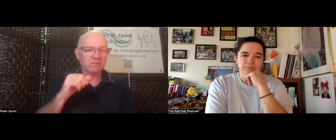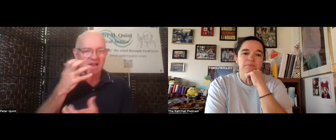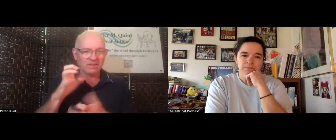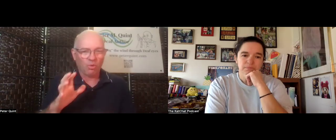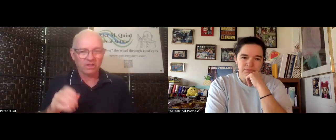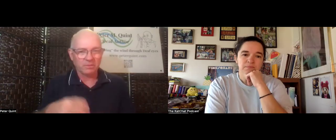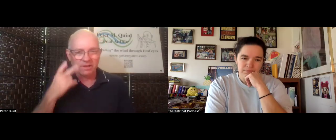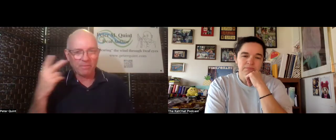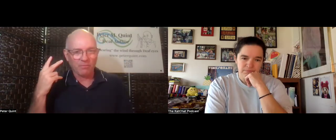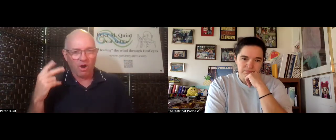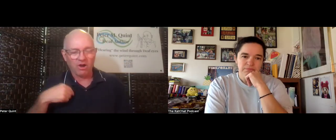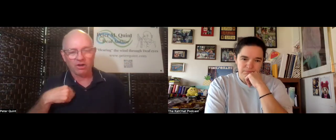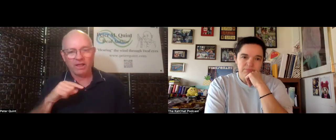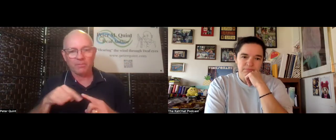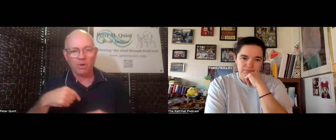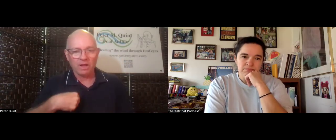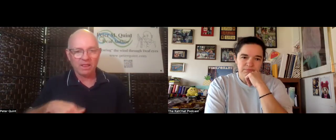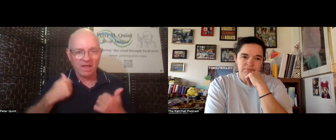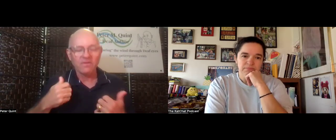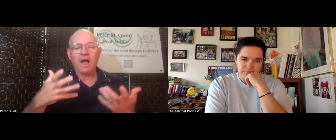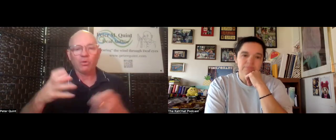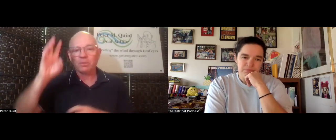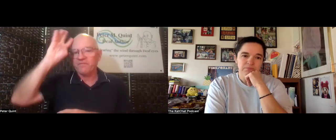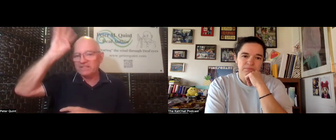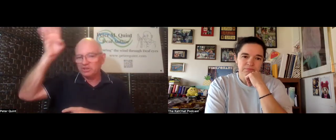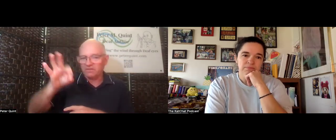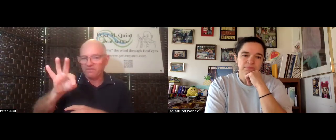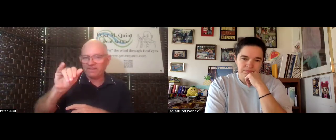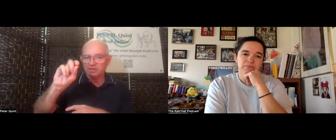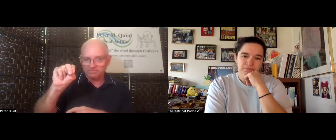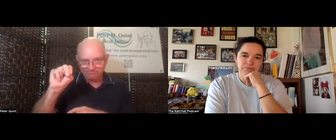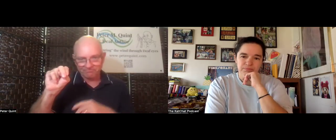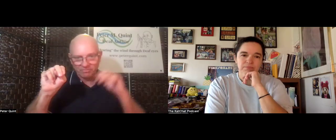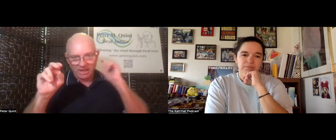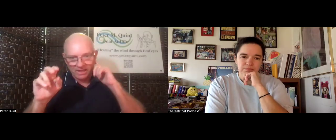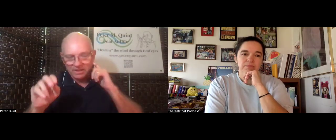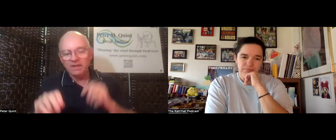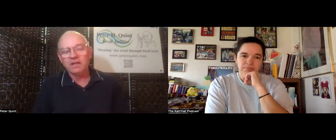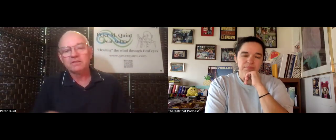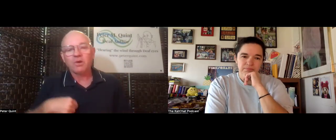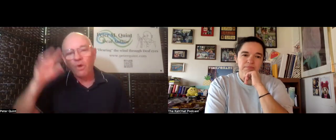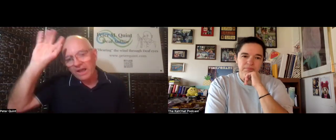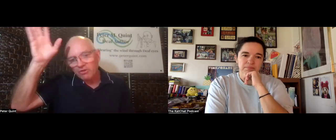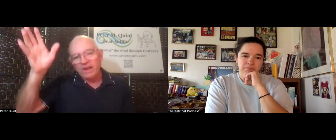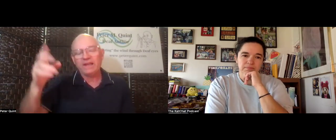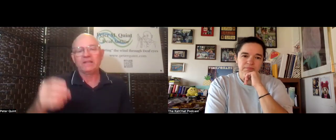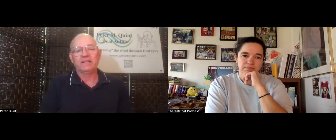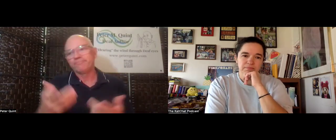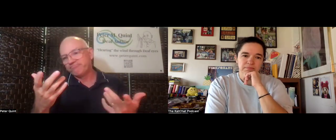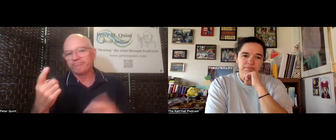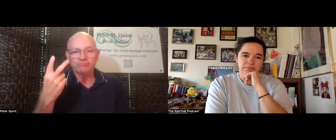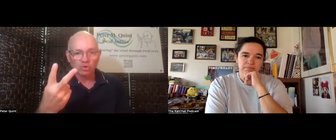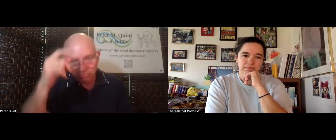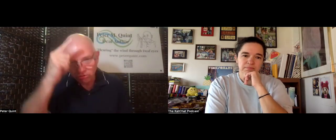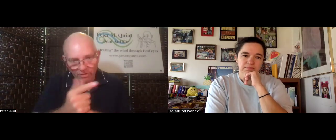memoir. I didn't want it to be a memoir like about my life. I wanted it to be fiction. Okay. So I